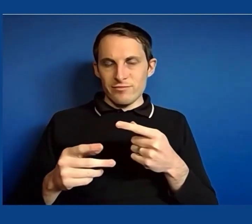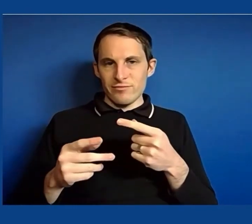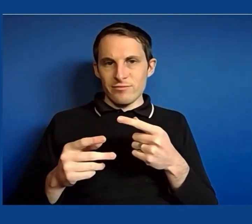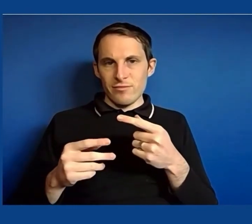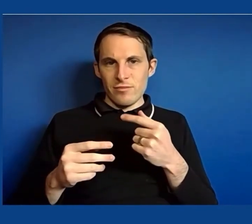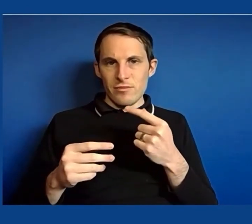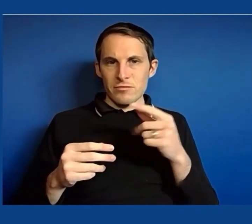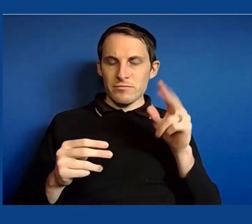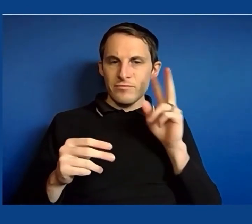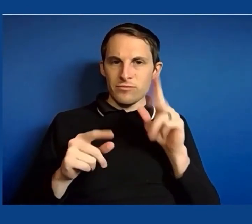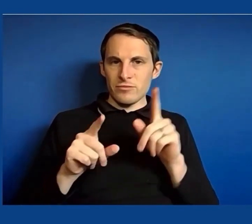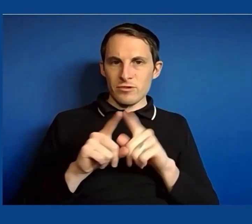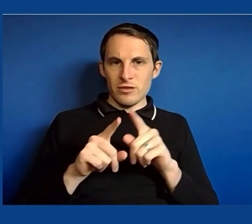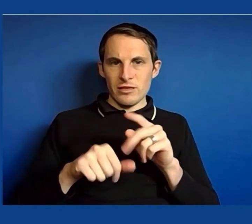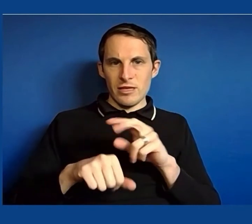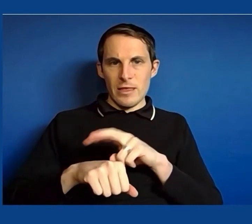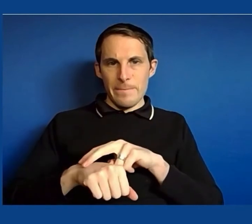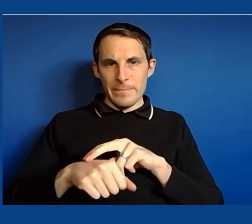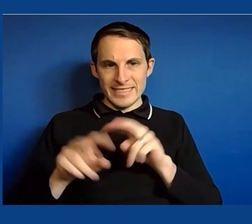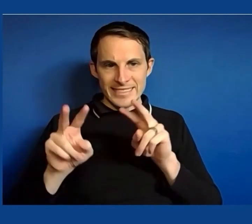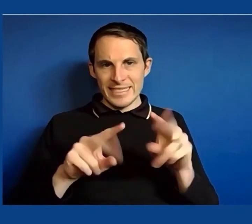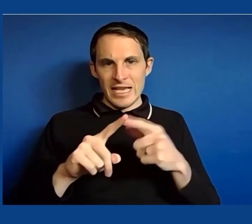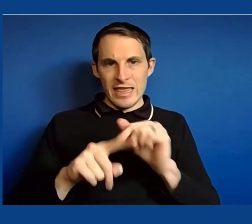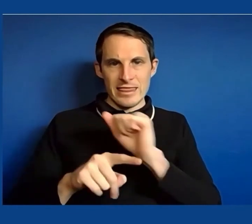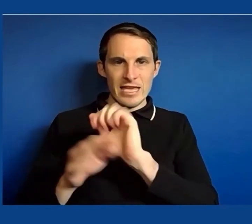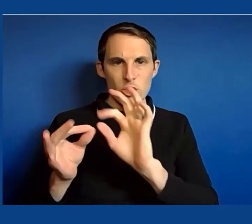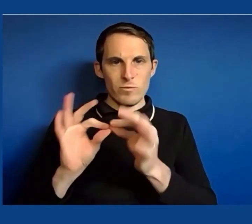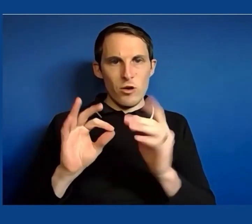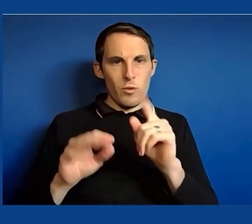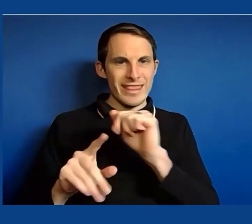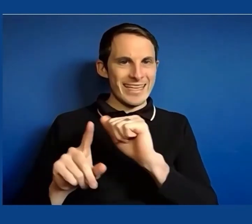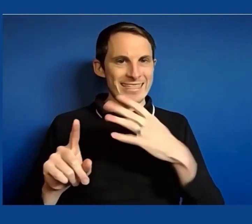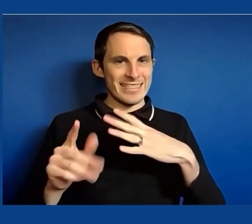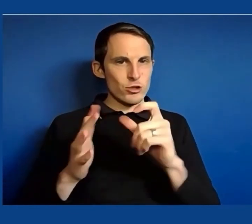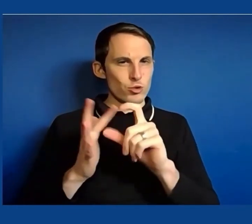though, is it the policing and their interpretation of what they need to do, or